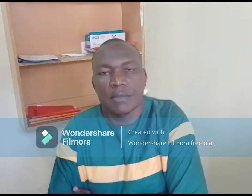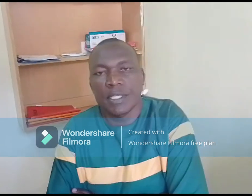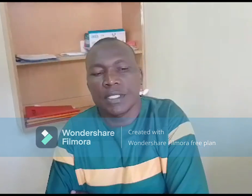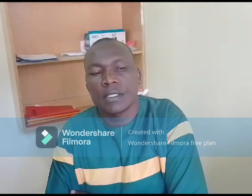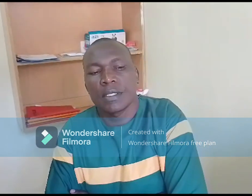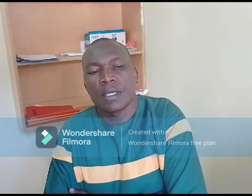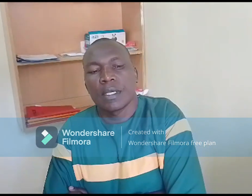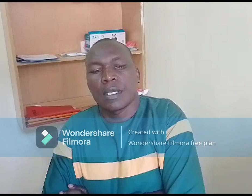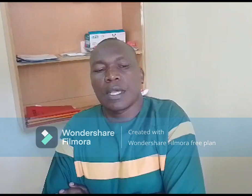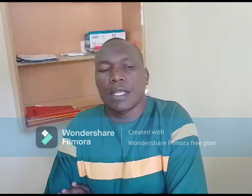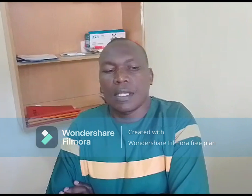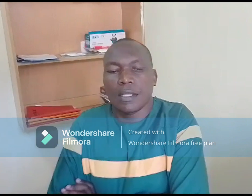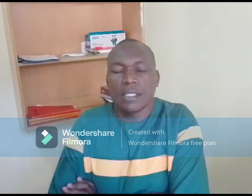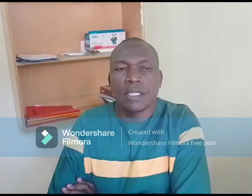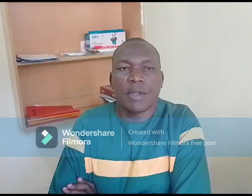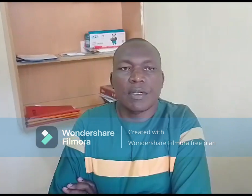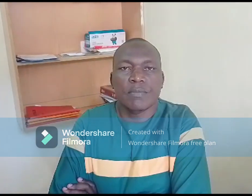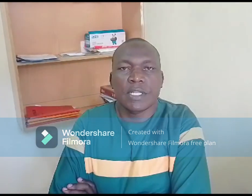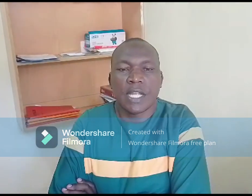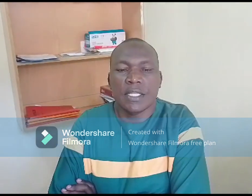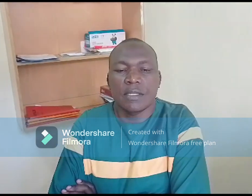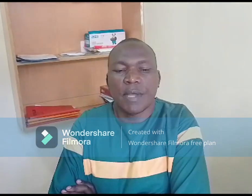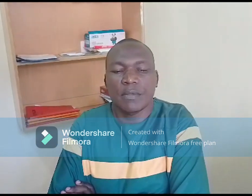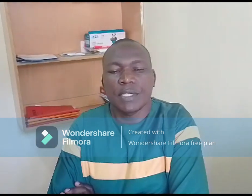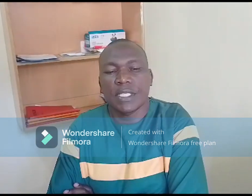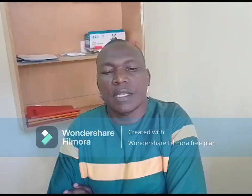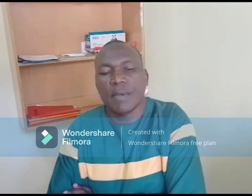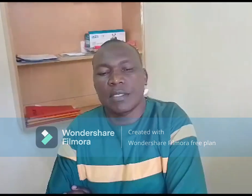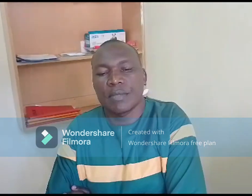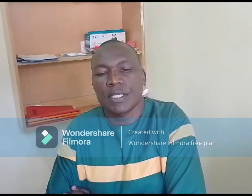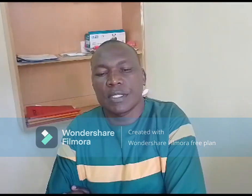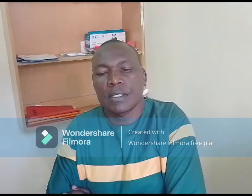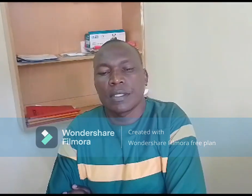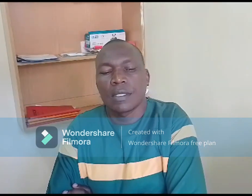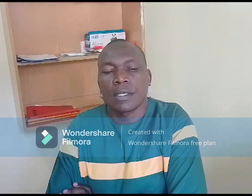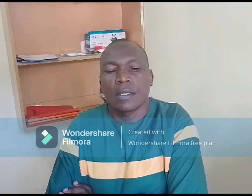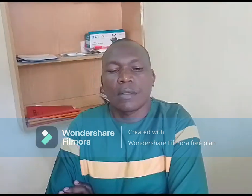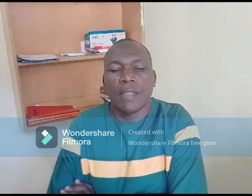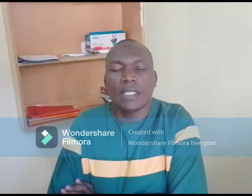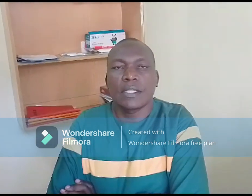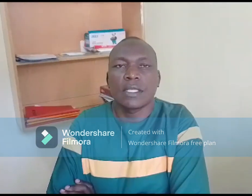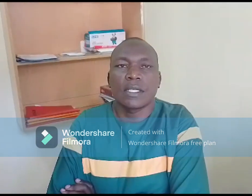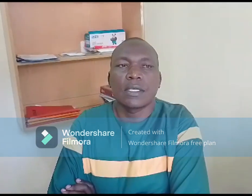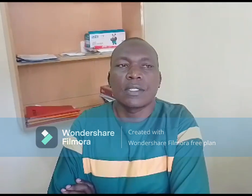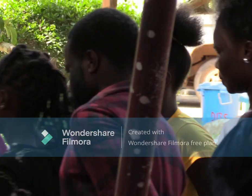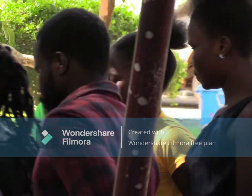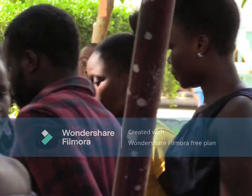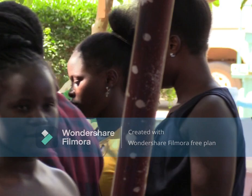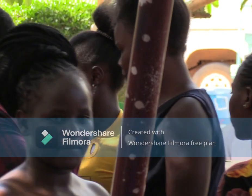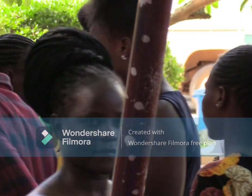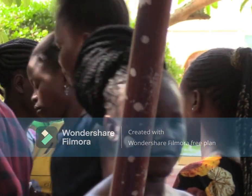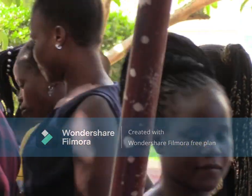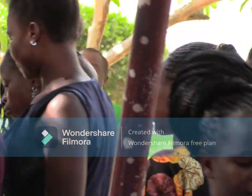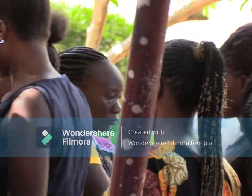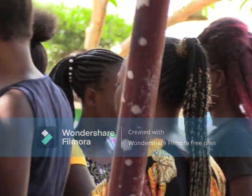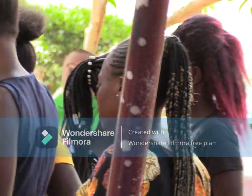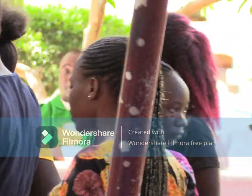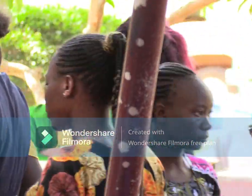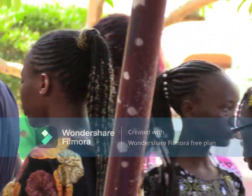Department. And this Liberal Studies Department is a department that trains the entire institution in